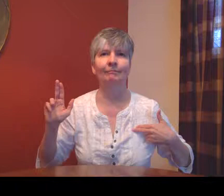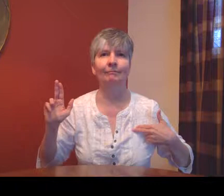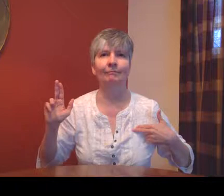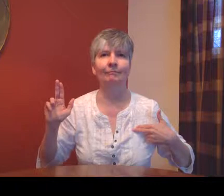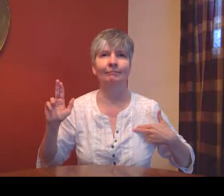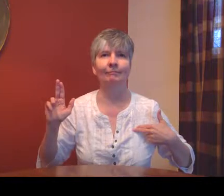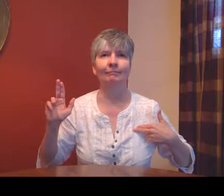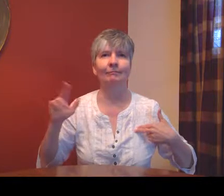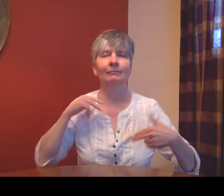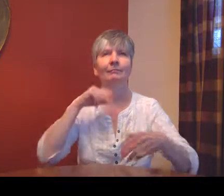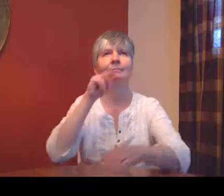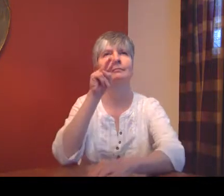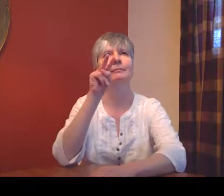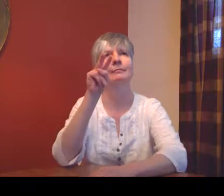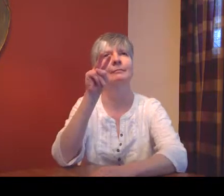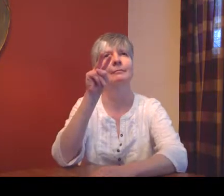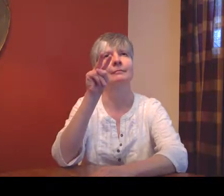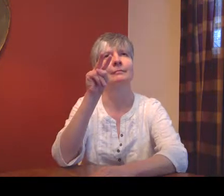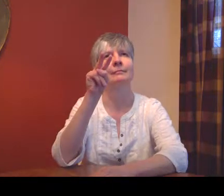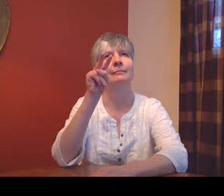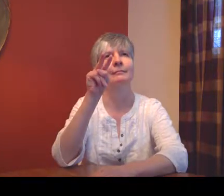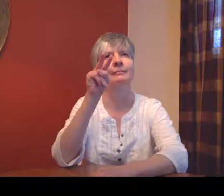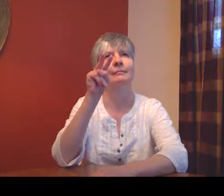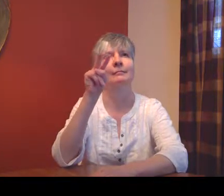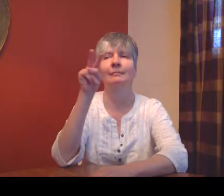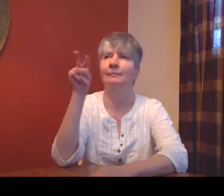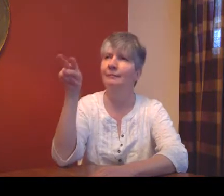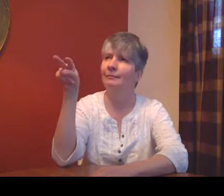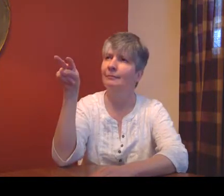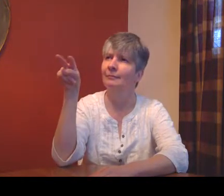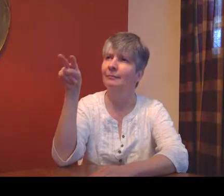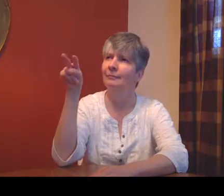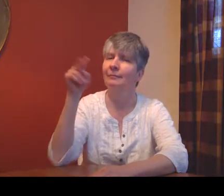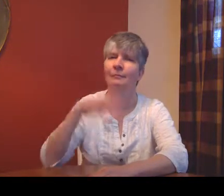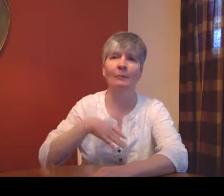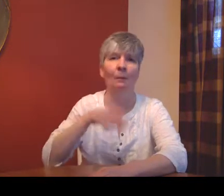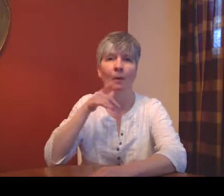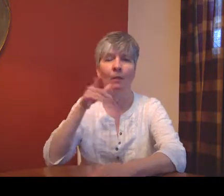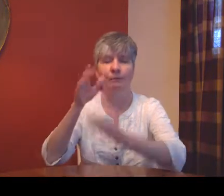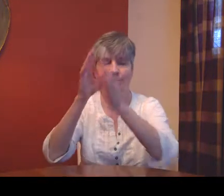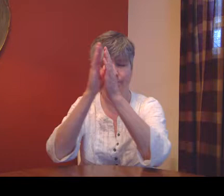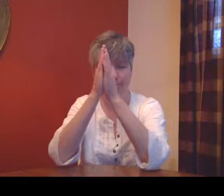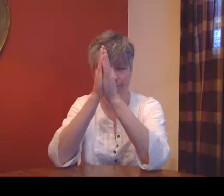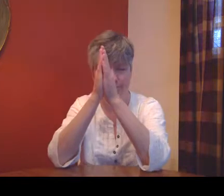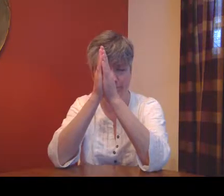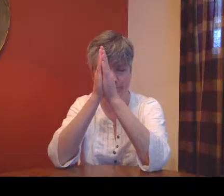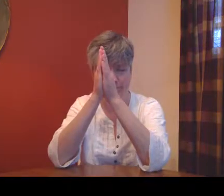Looked back at the Sacred Heart picture. Looked at my mom. My mother was praying.